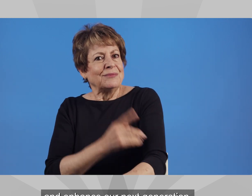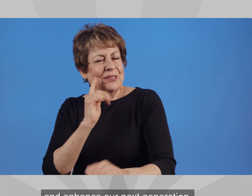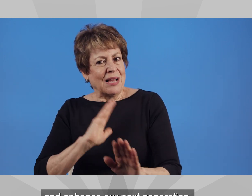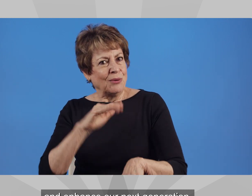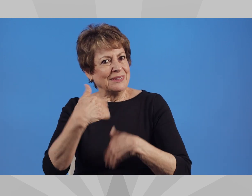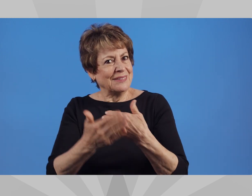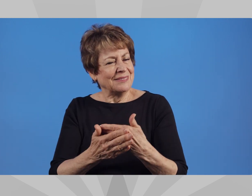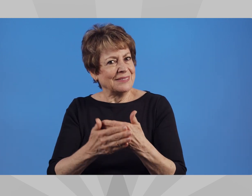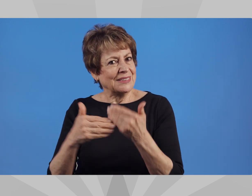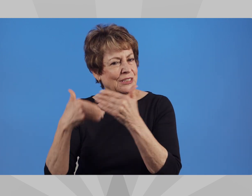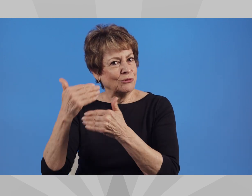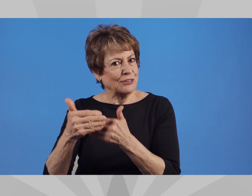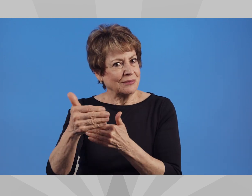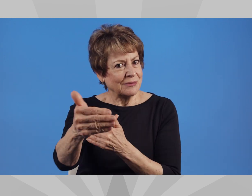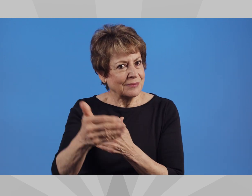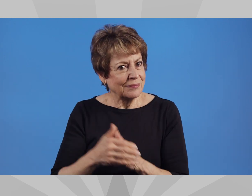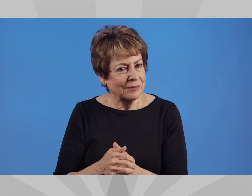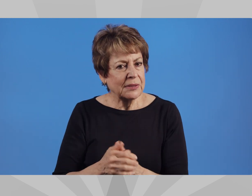next generation.